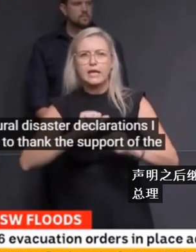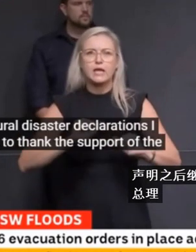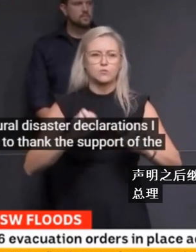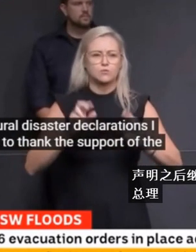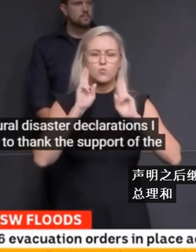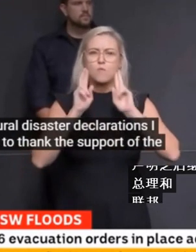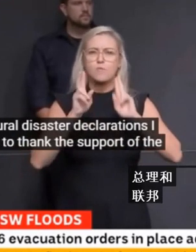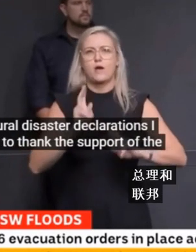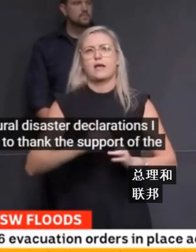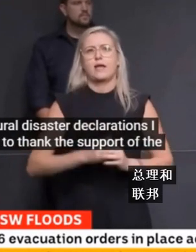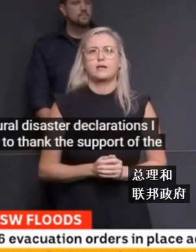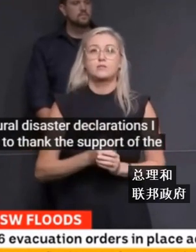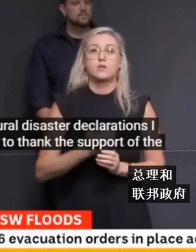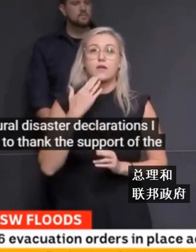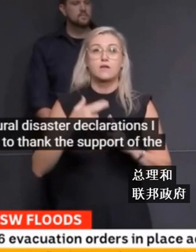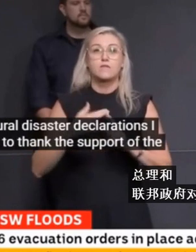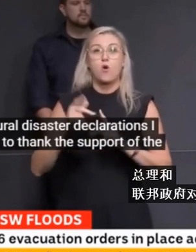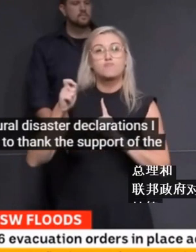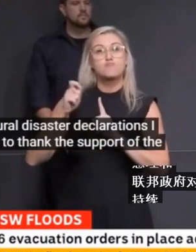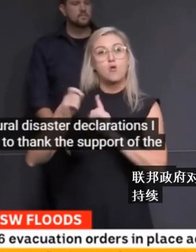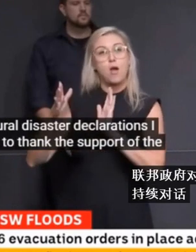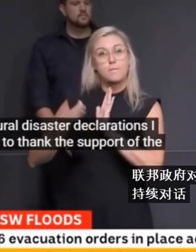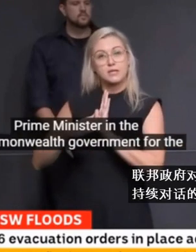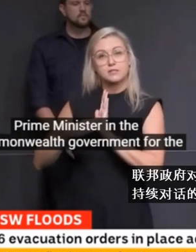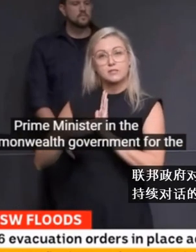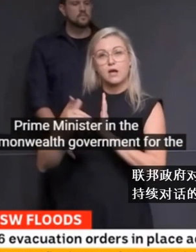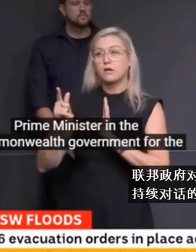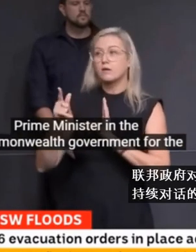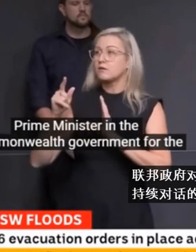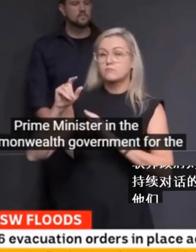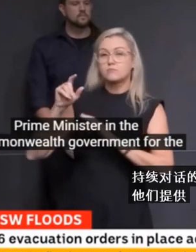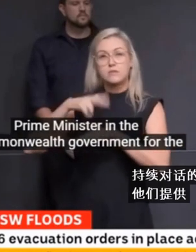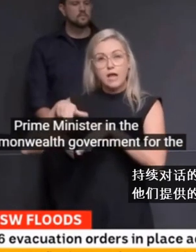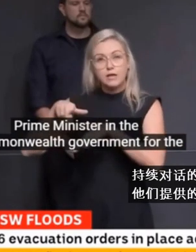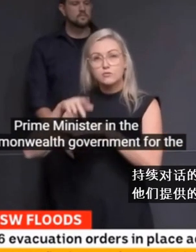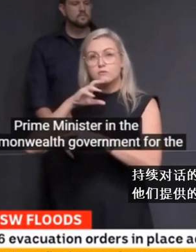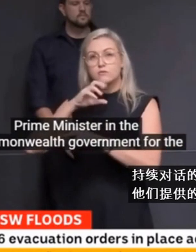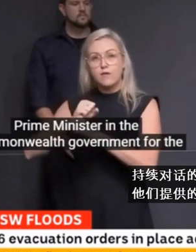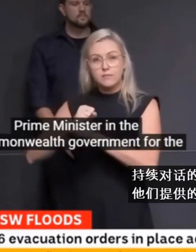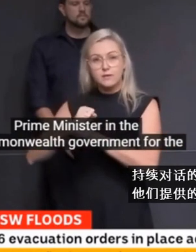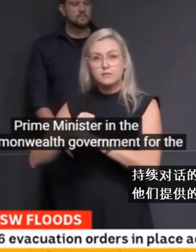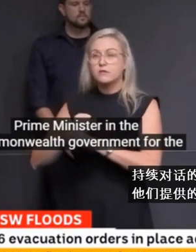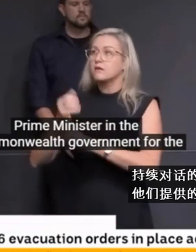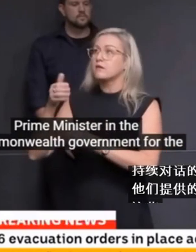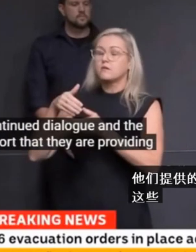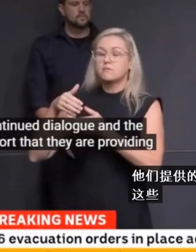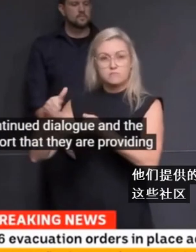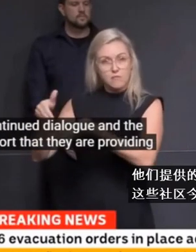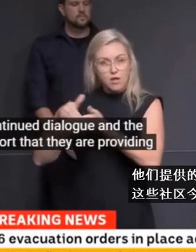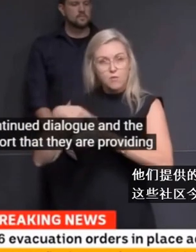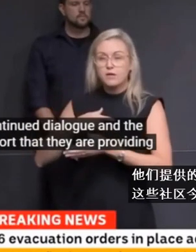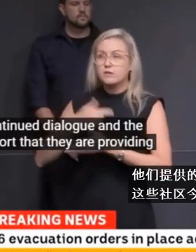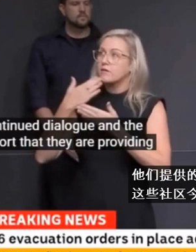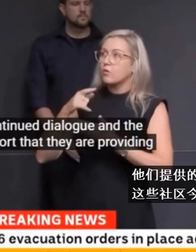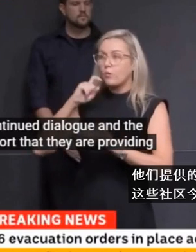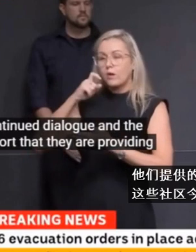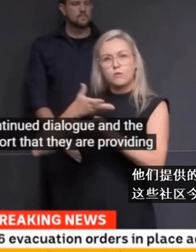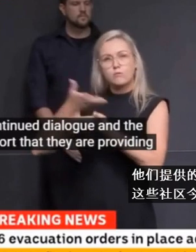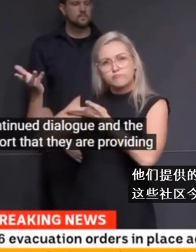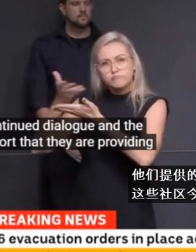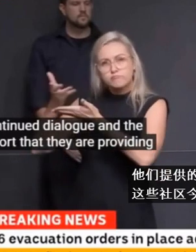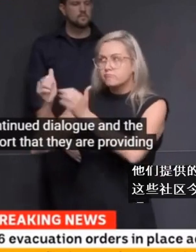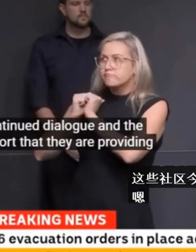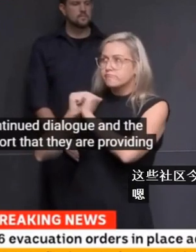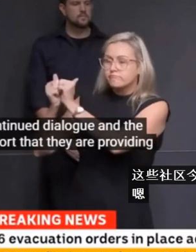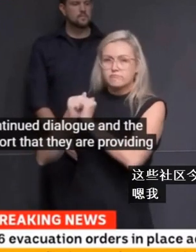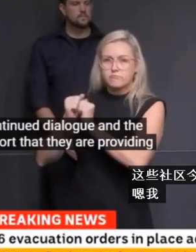of the Prime Minister and the Commonwealth Government for the continued dialogue and the support that they are providing. We will ensure that these communities are back on their